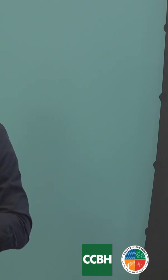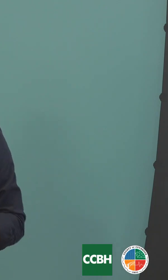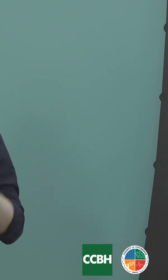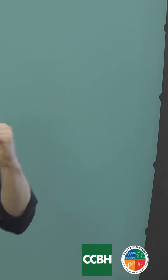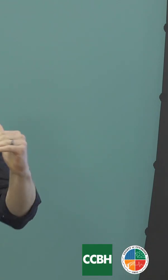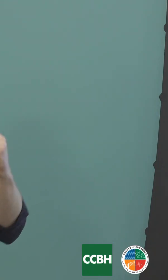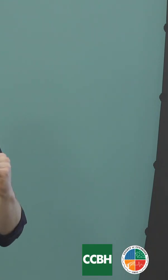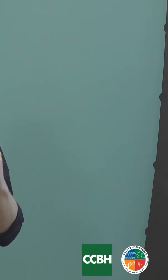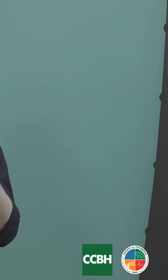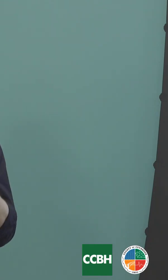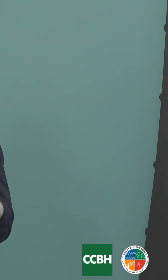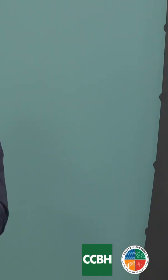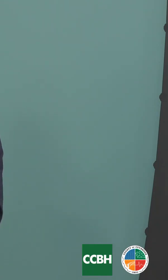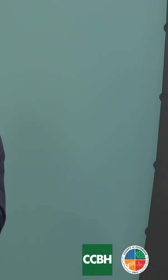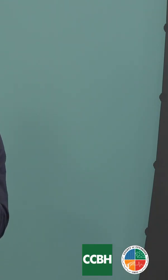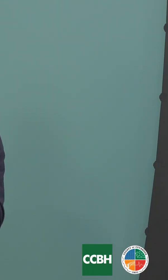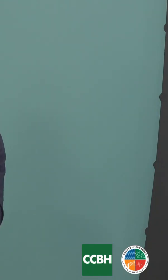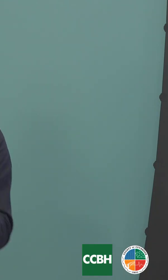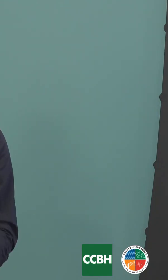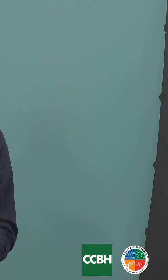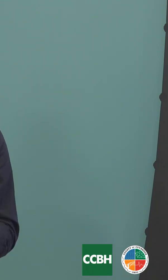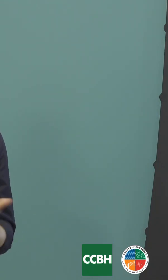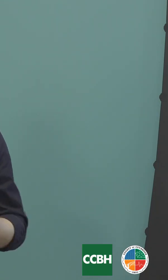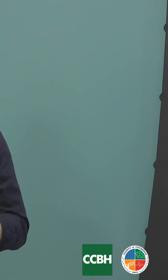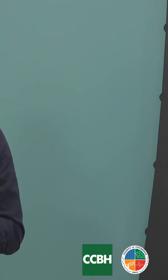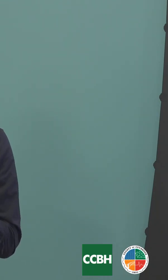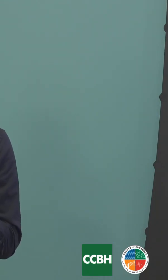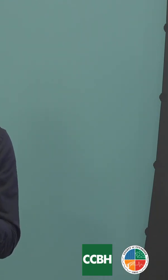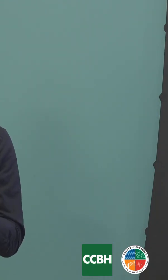and our contact tracing to date has been